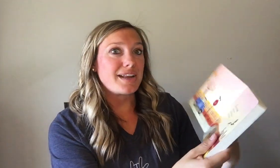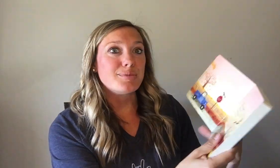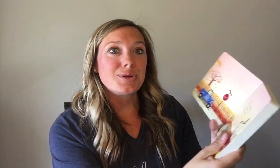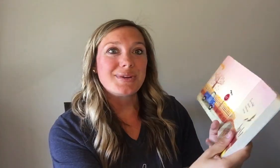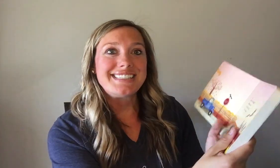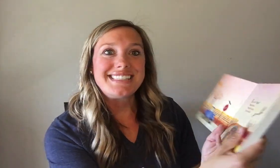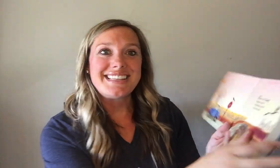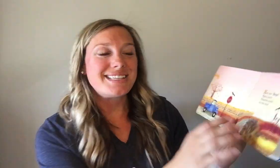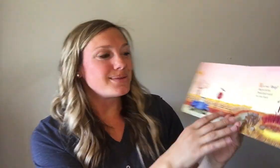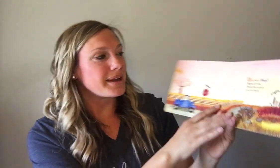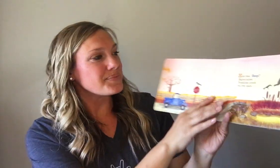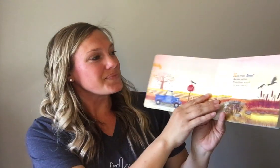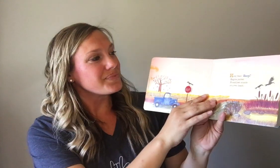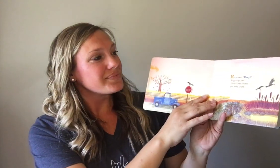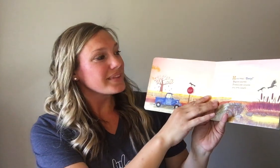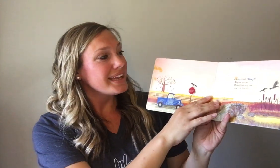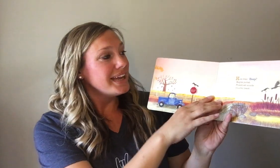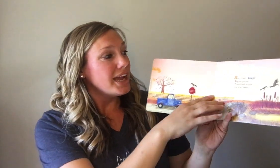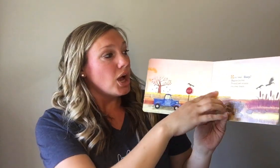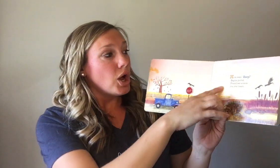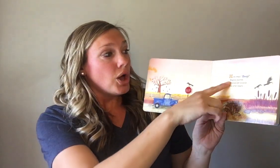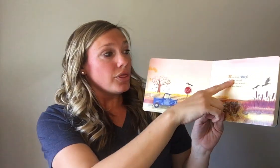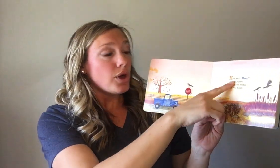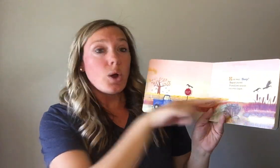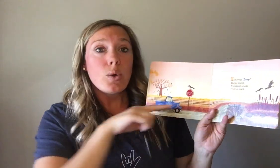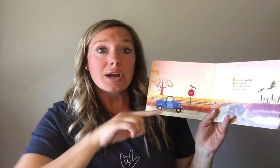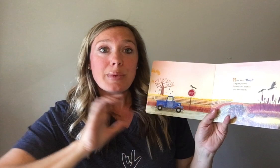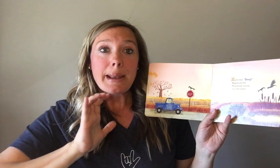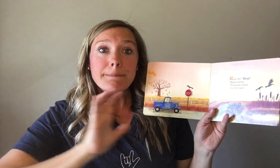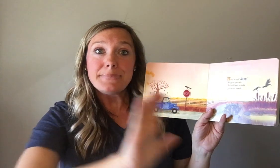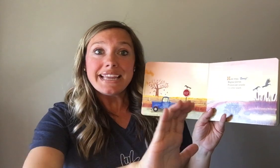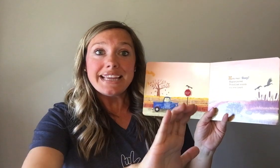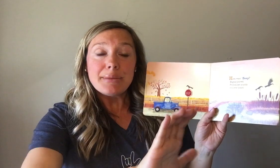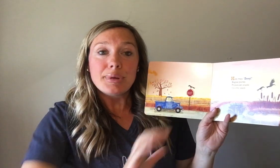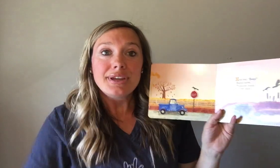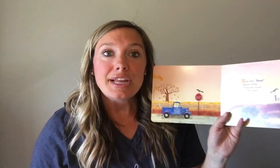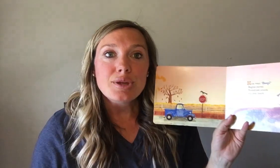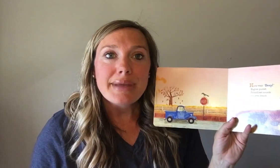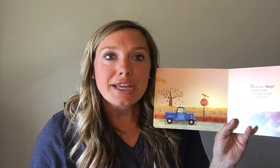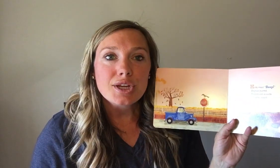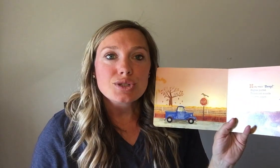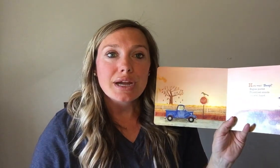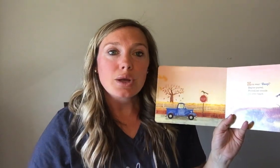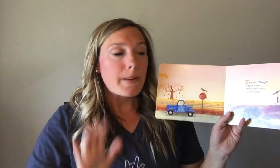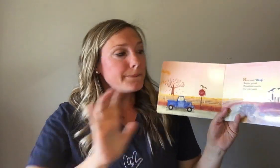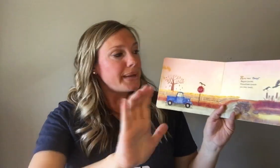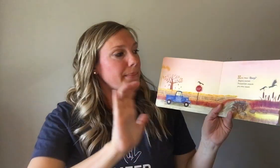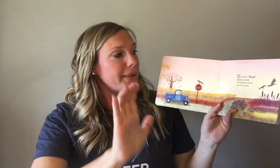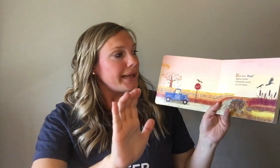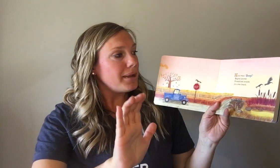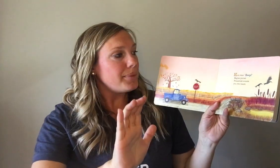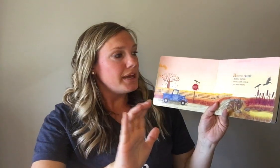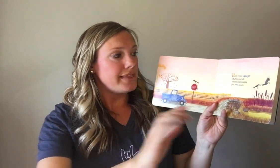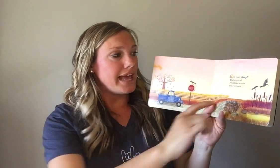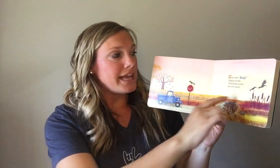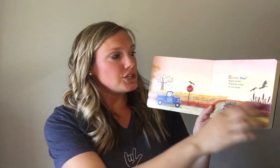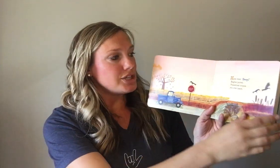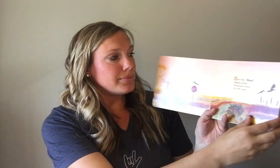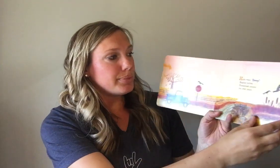animal noises in this one. The horn went beep. Can you make your truck go beep, beep? The engine